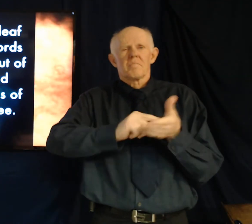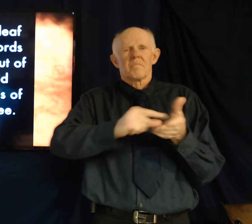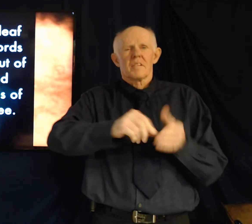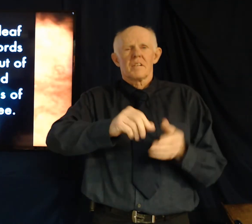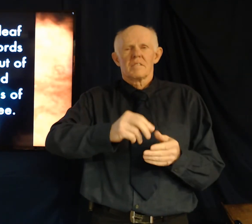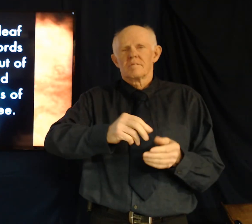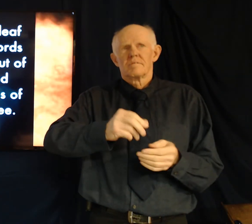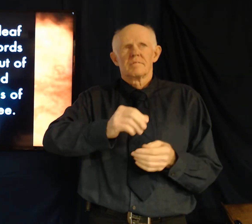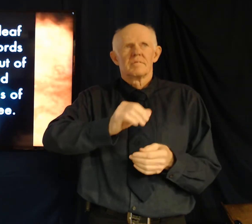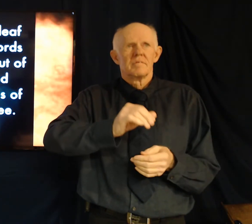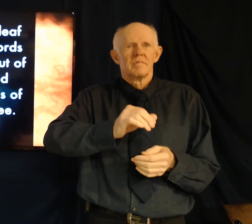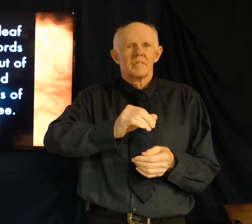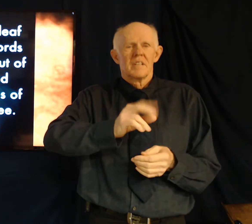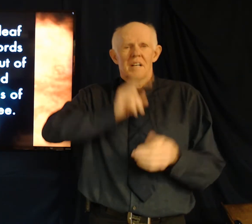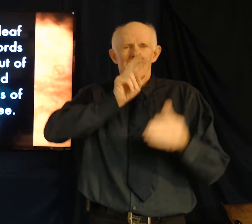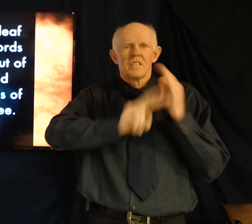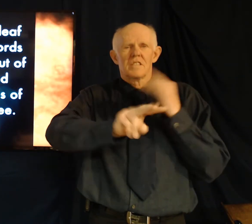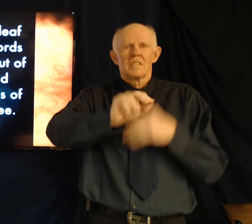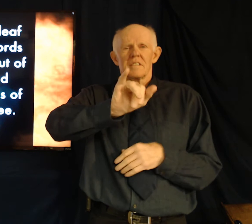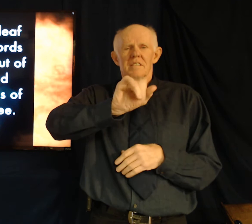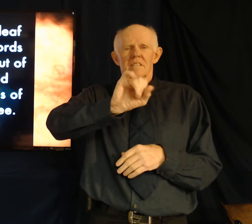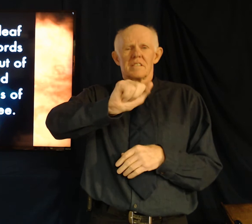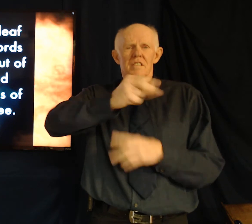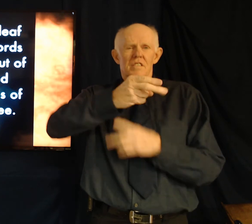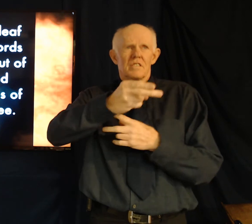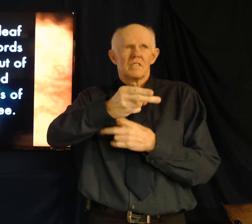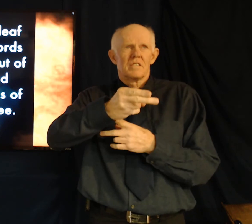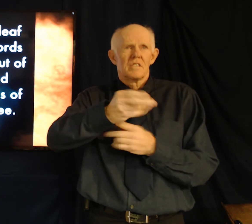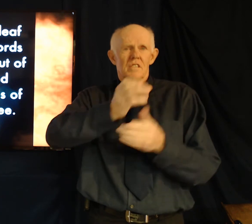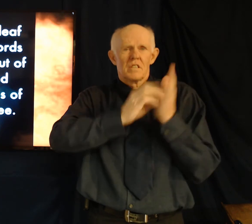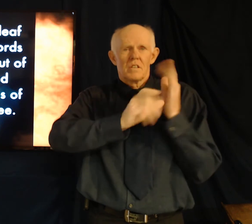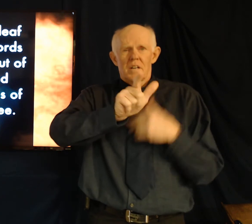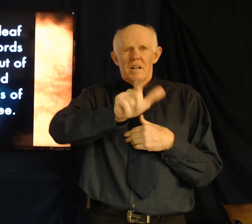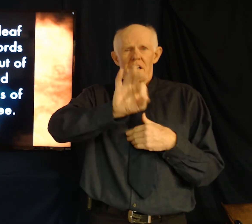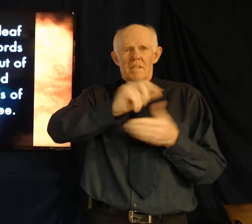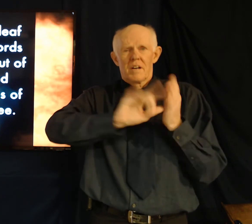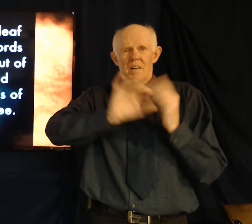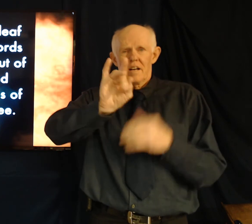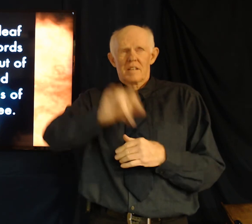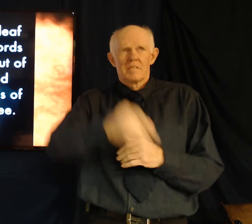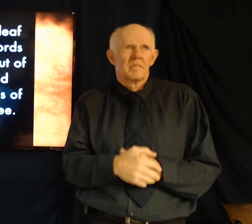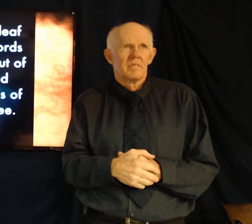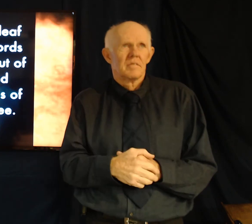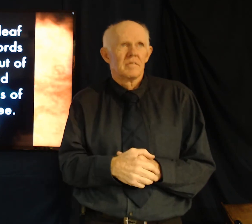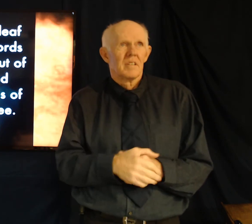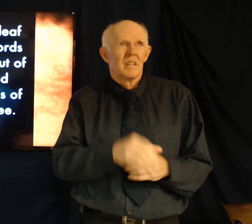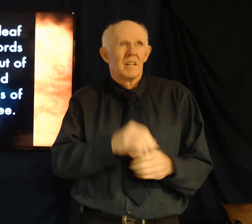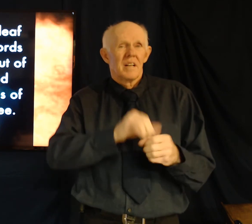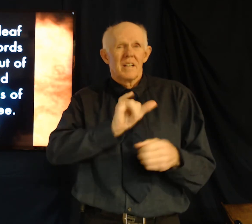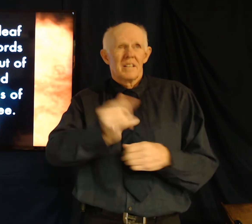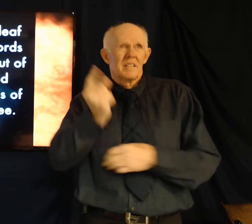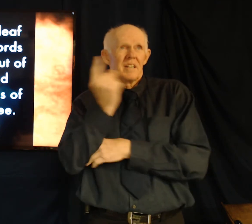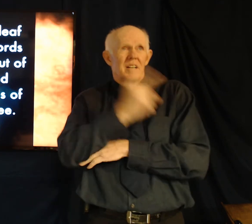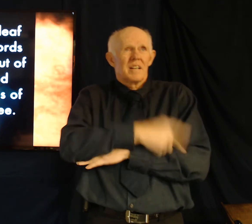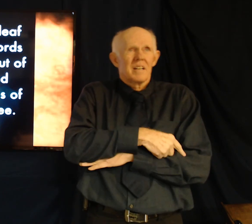This verse is from Isaiah 29, 18. In